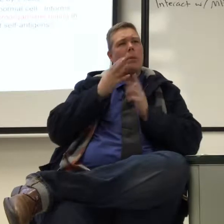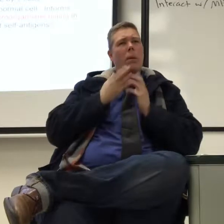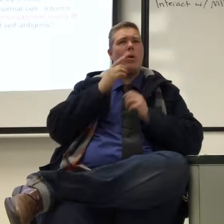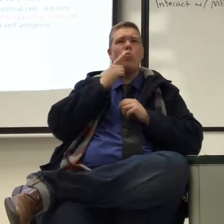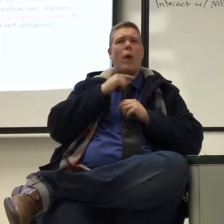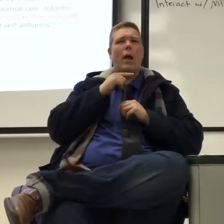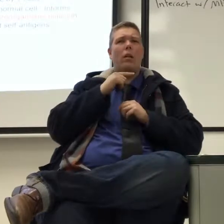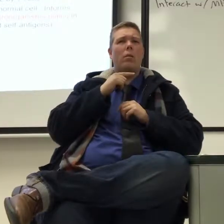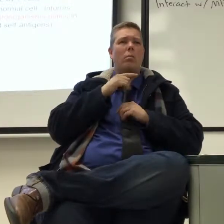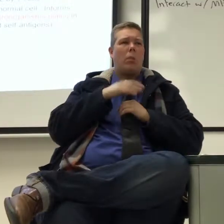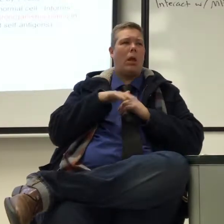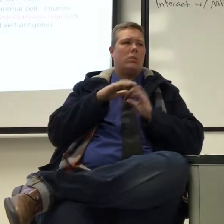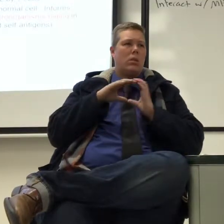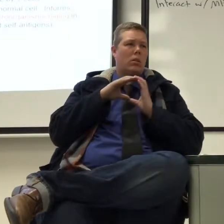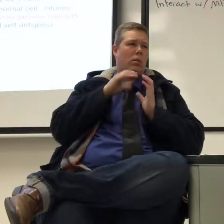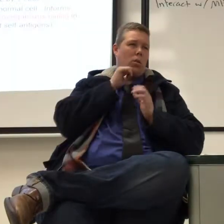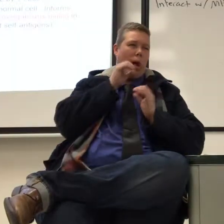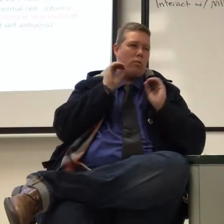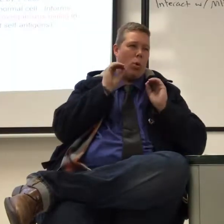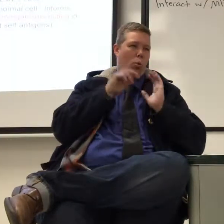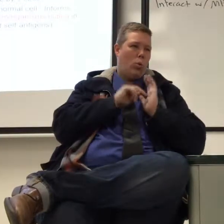They don't have a nucleus.